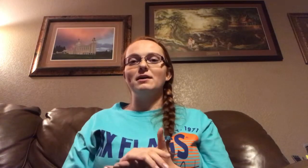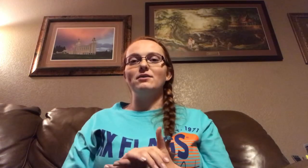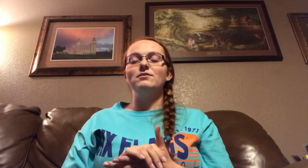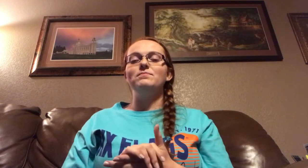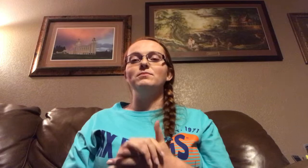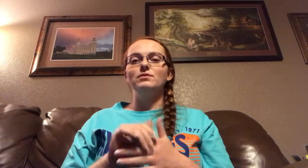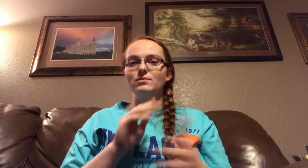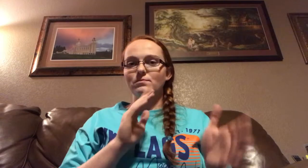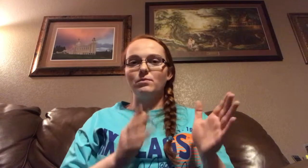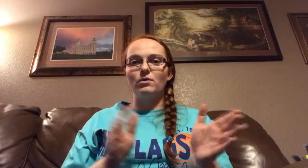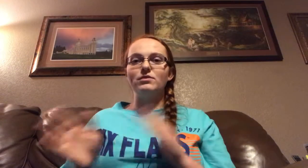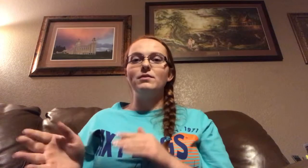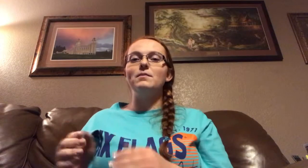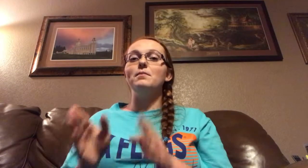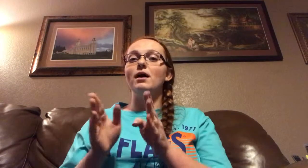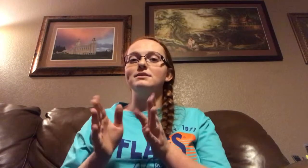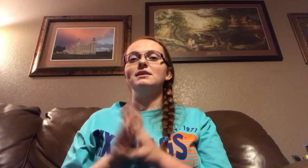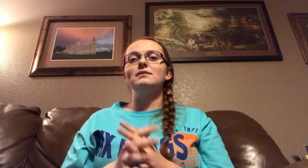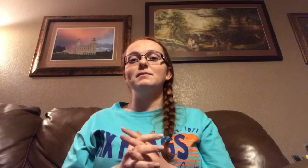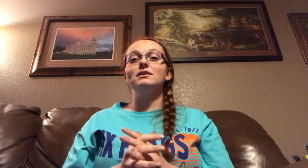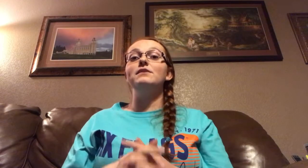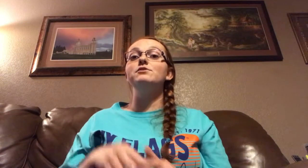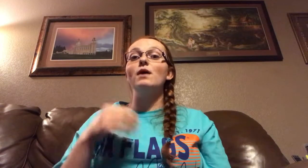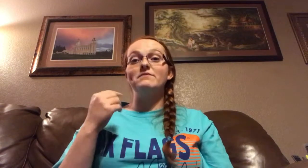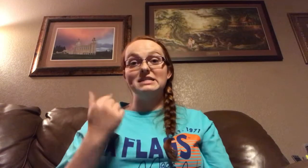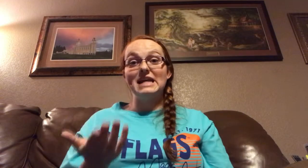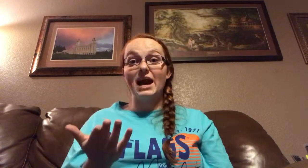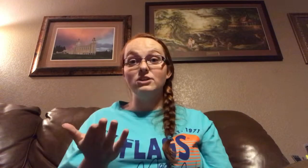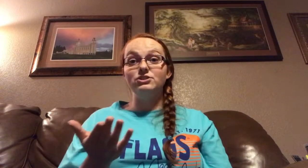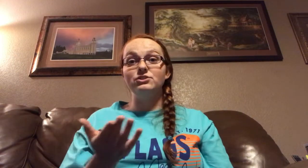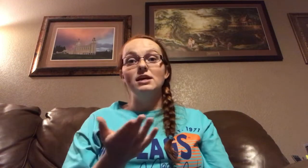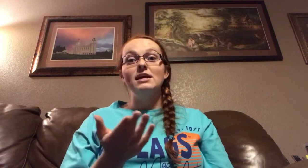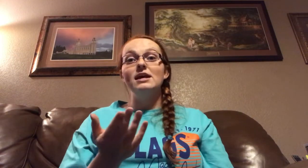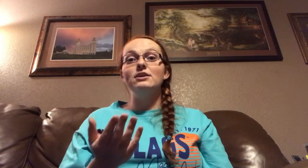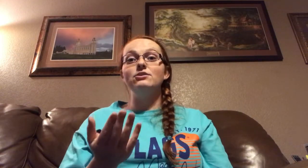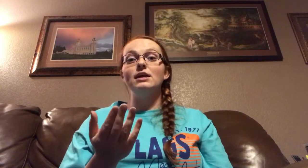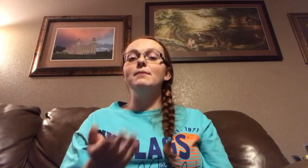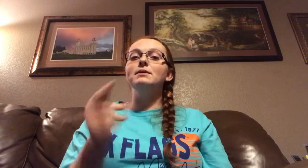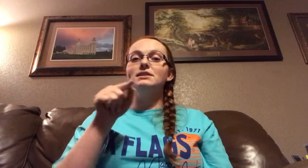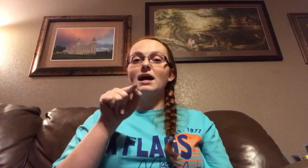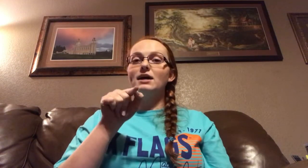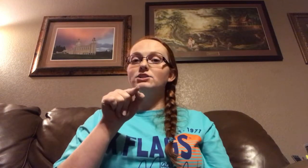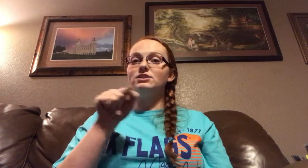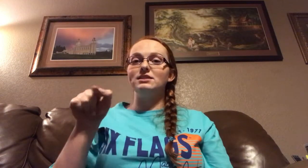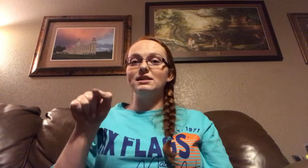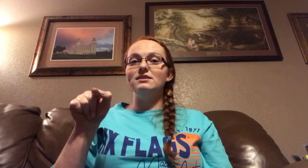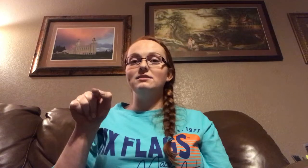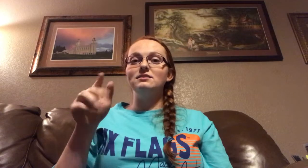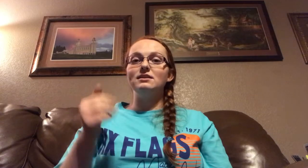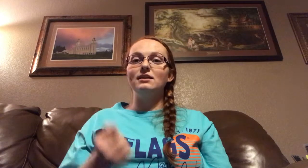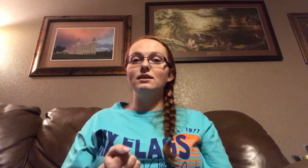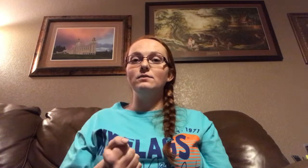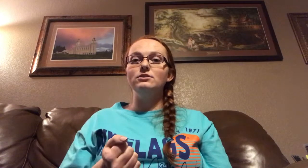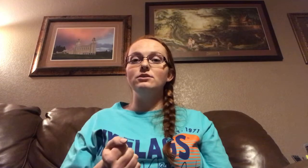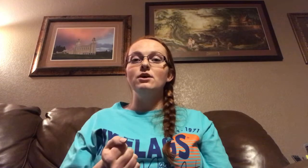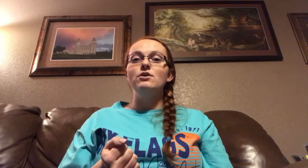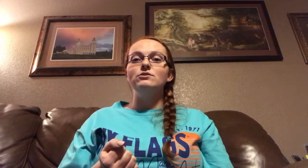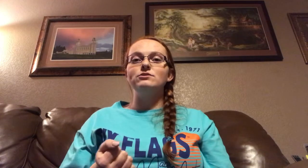spell both and pause in the middle. If you have a dash in your name, dash is this in sign language.